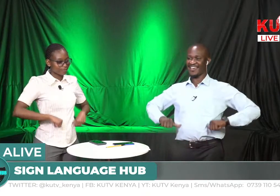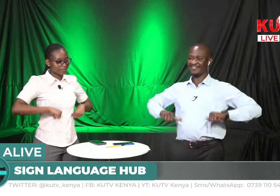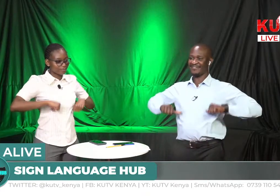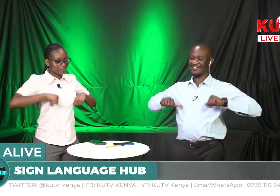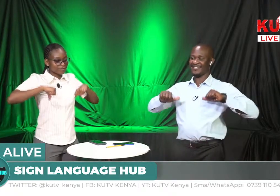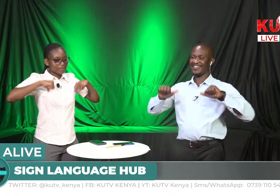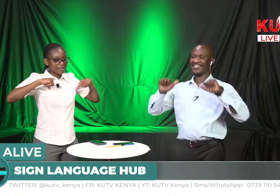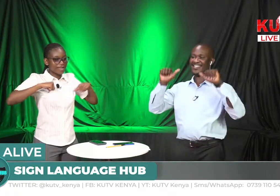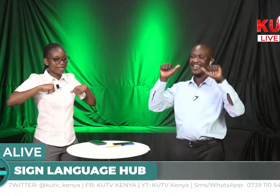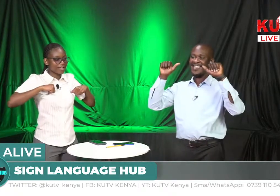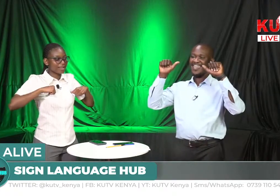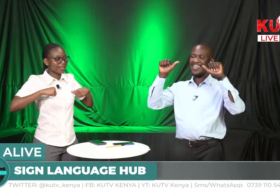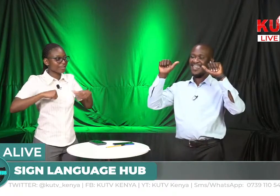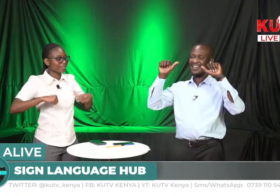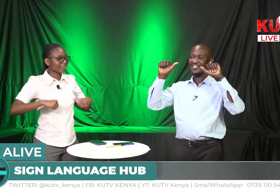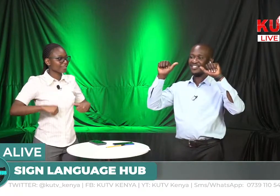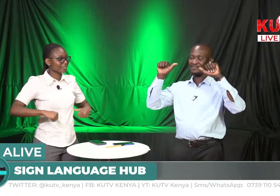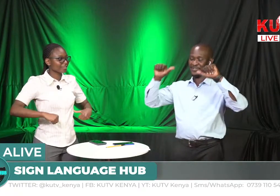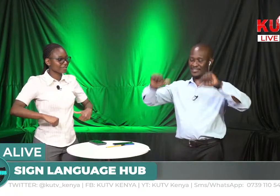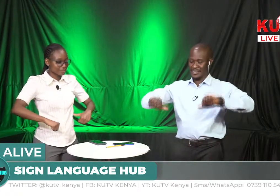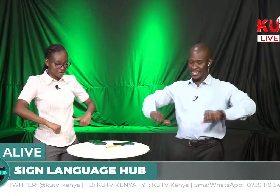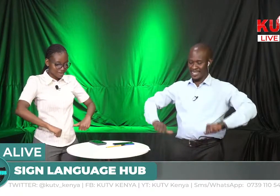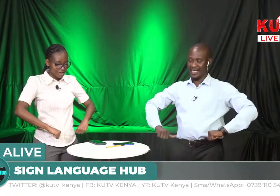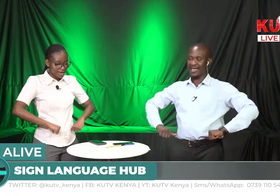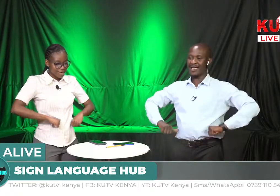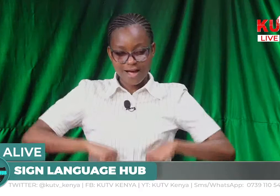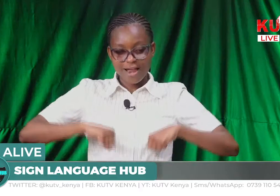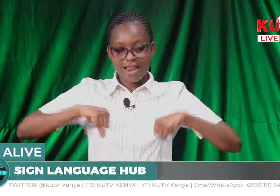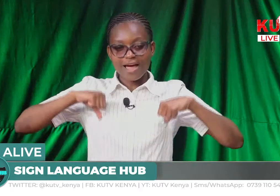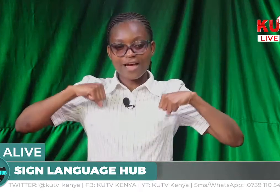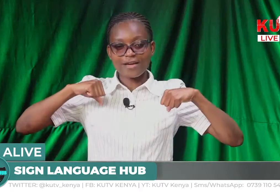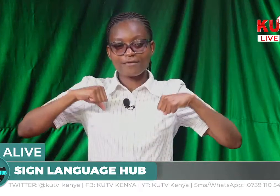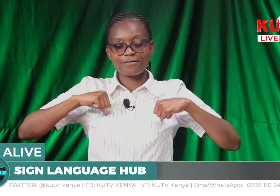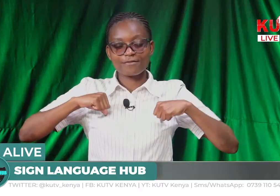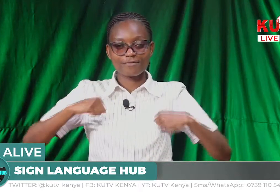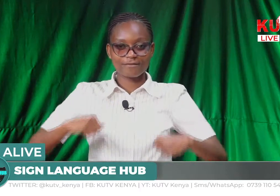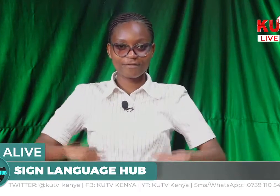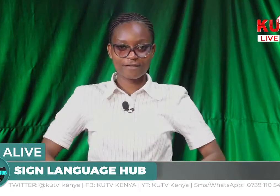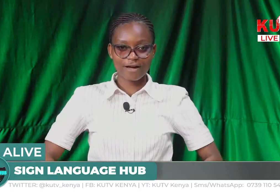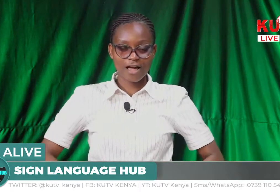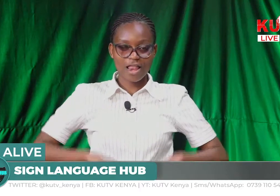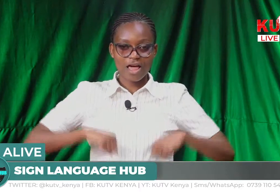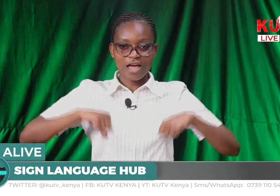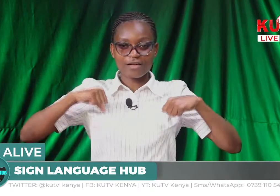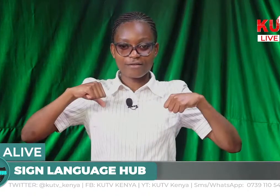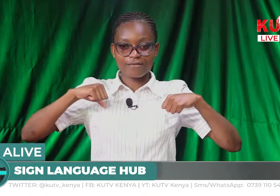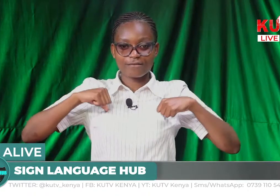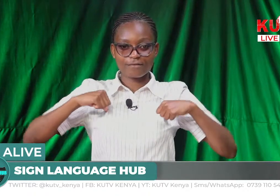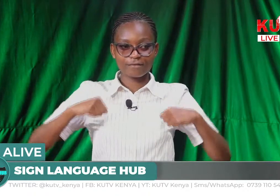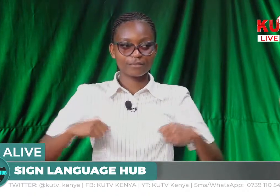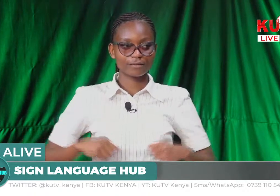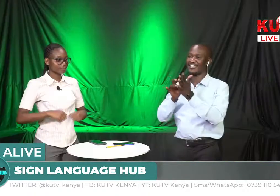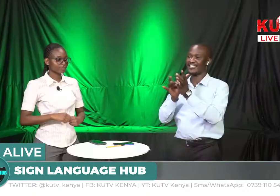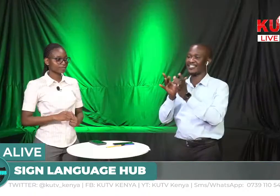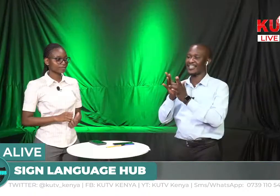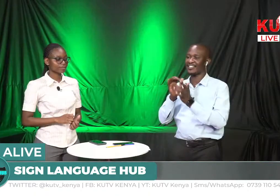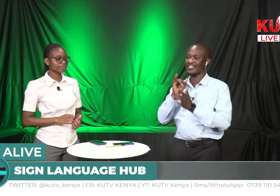Alive. Alive. And shaped? Alive. I'm alive that Jesus